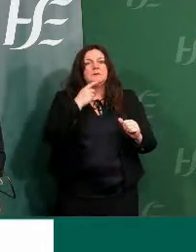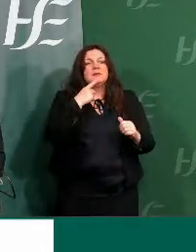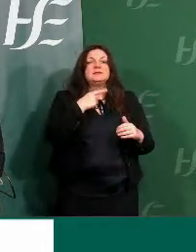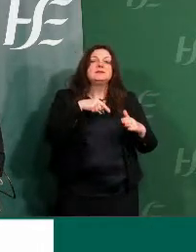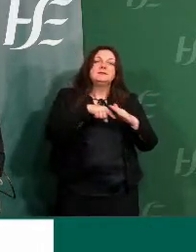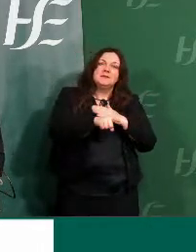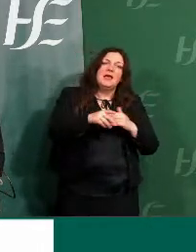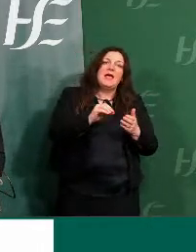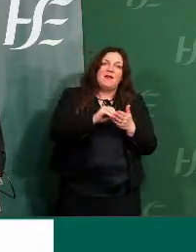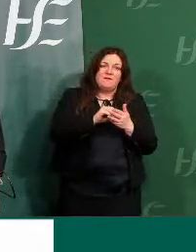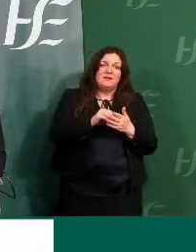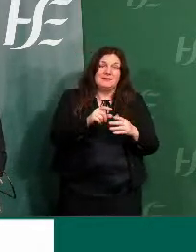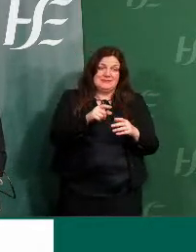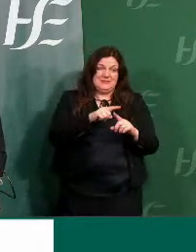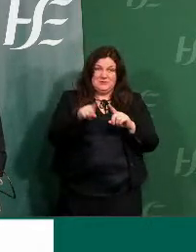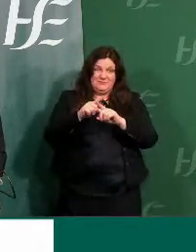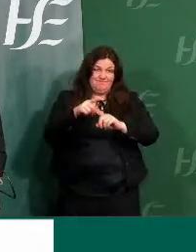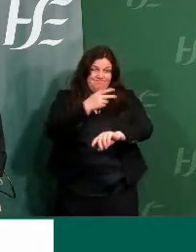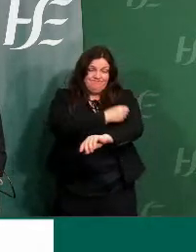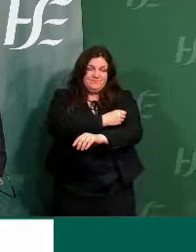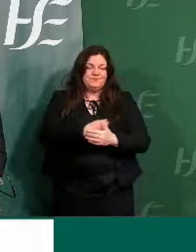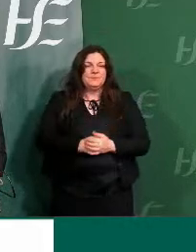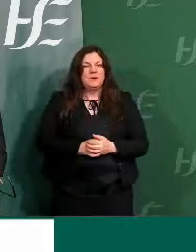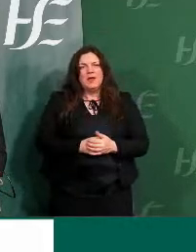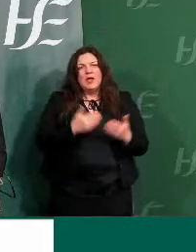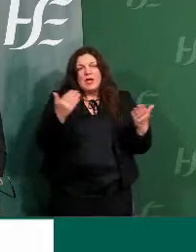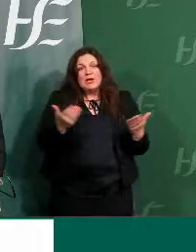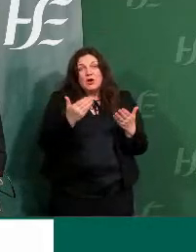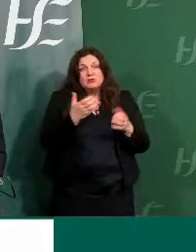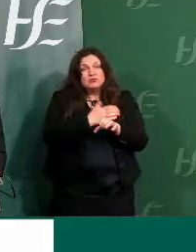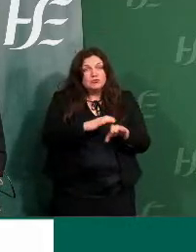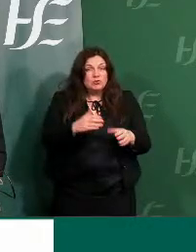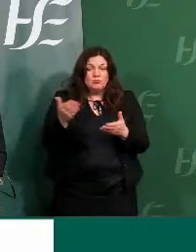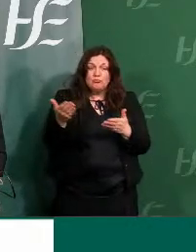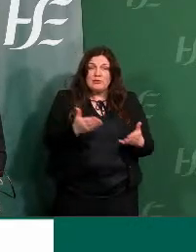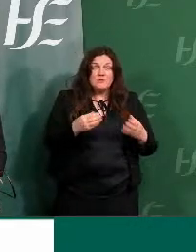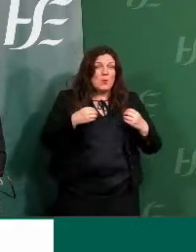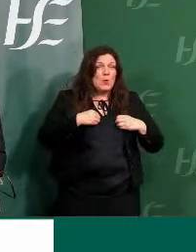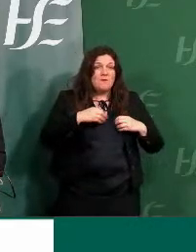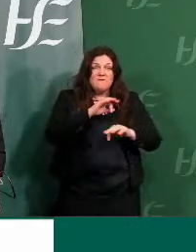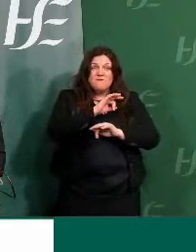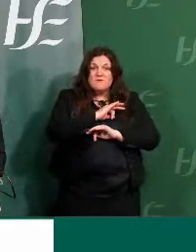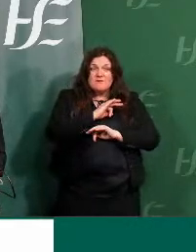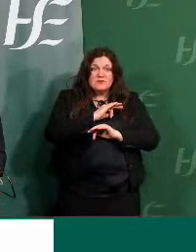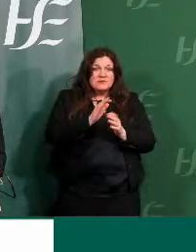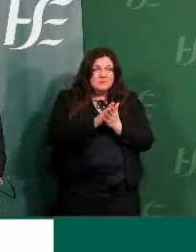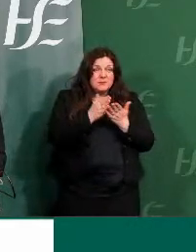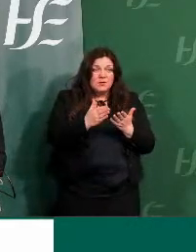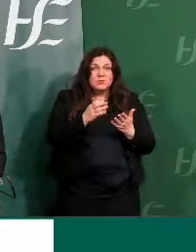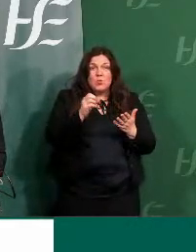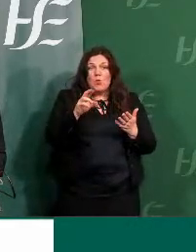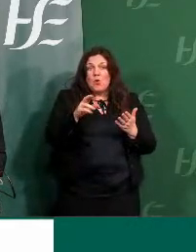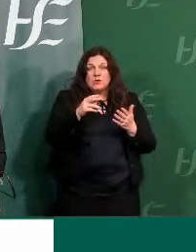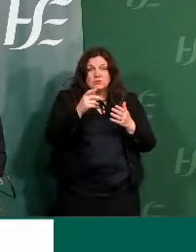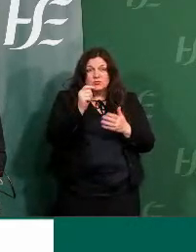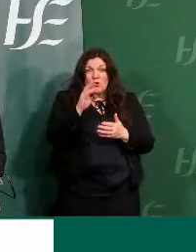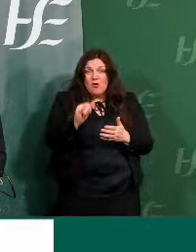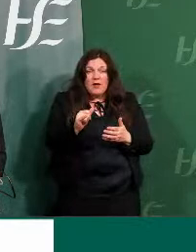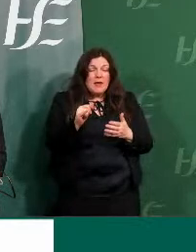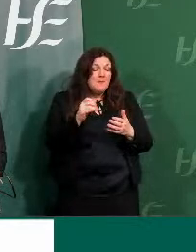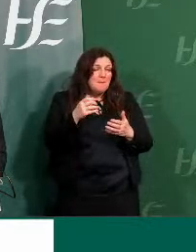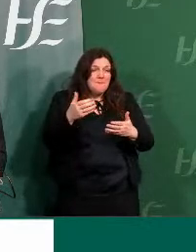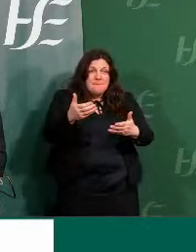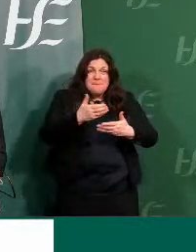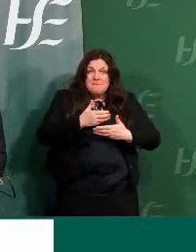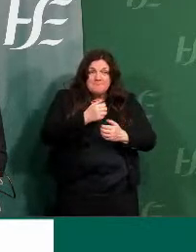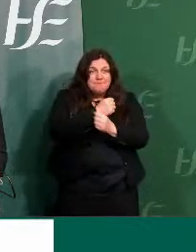the children to come along. We'll encourage children to bring their favourite book or toy or indeed their ear defenders to make sure that they are comfortable at the